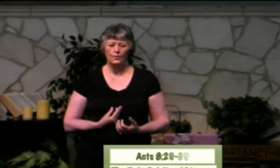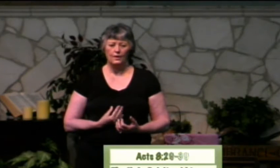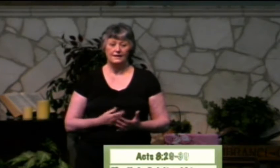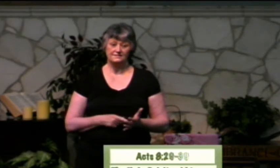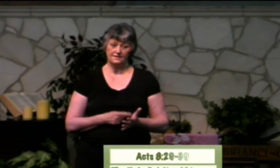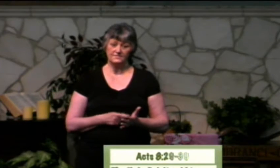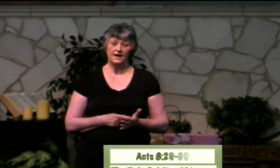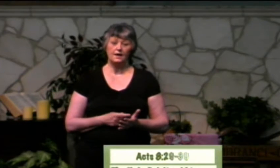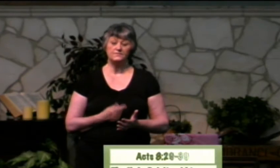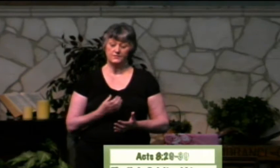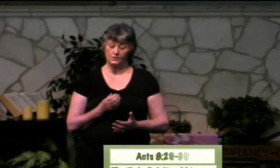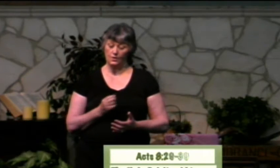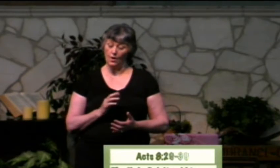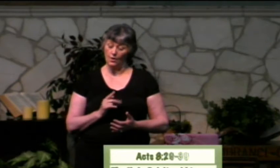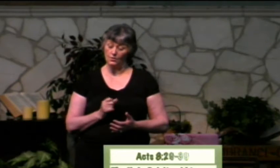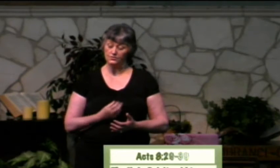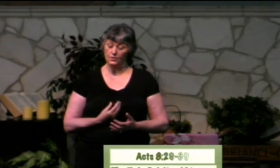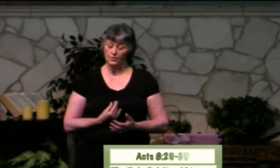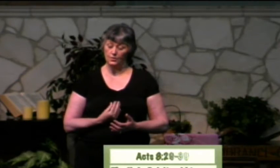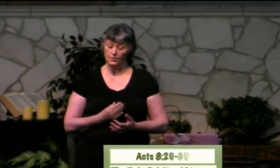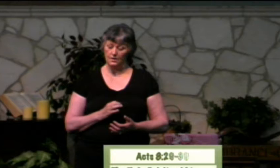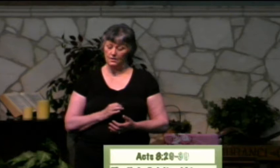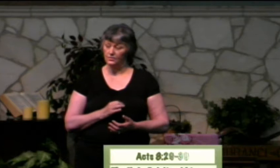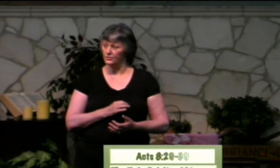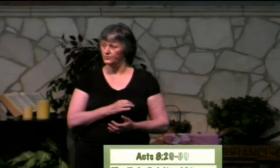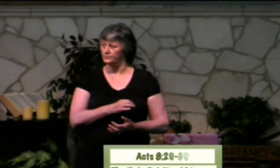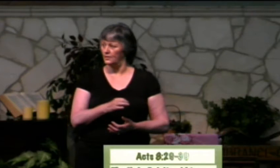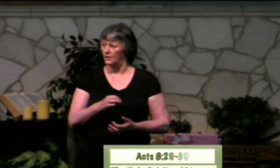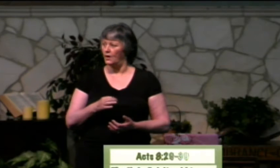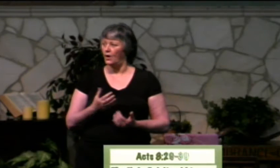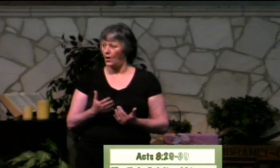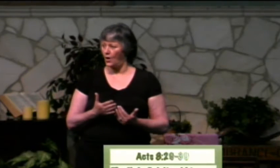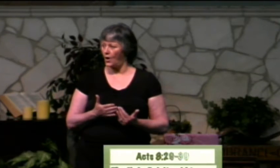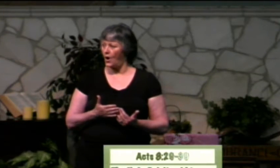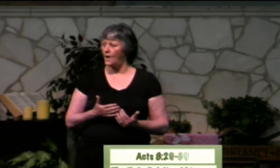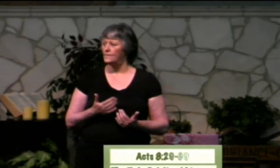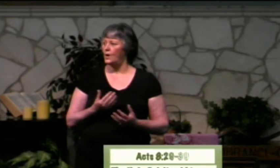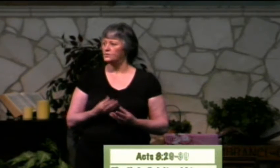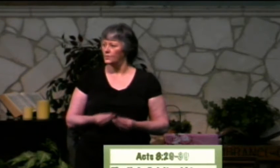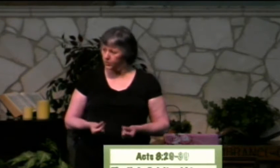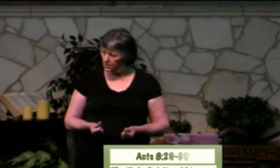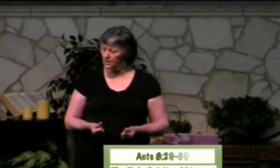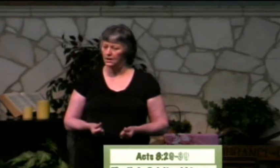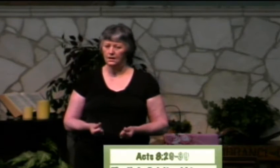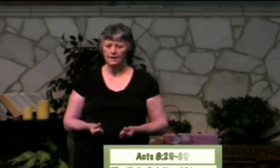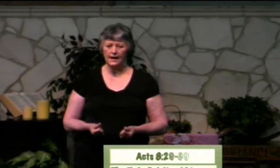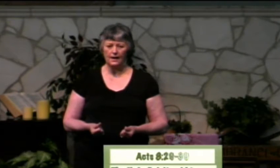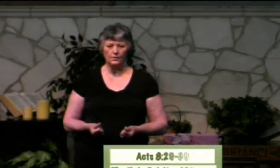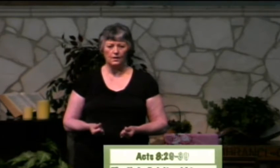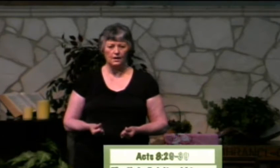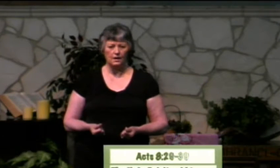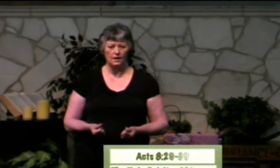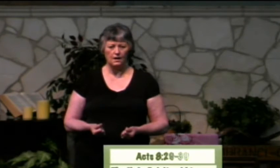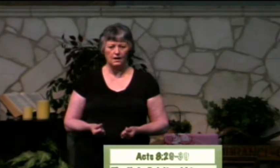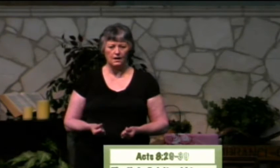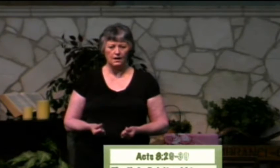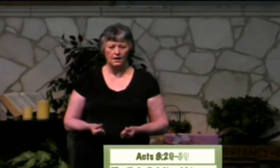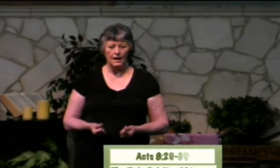And sometimes the coals, those are almost out. And